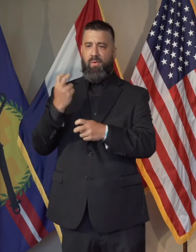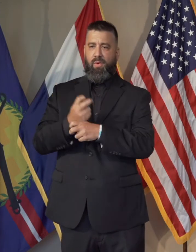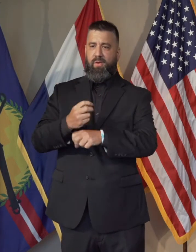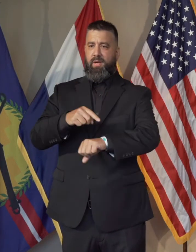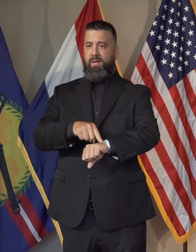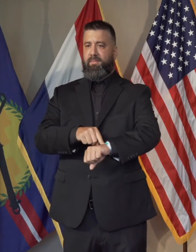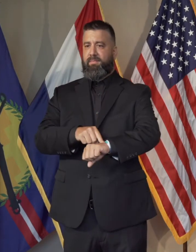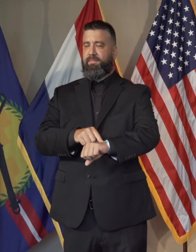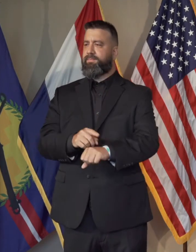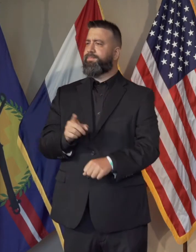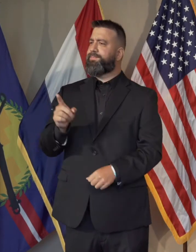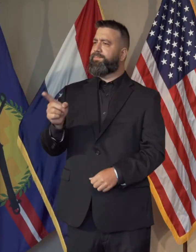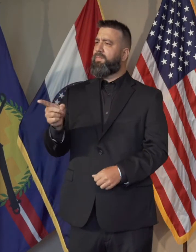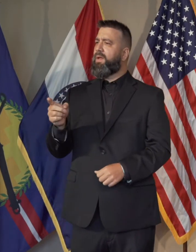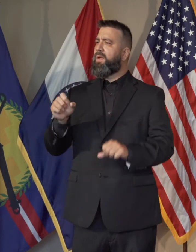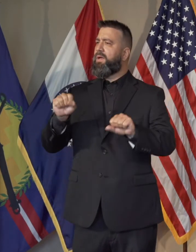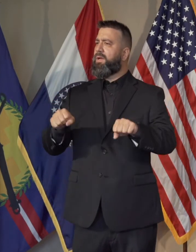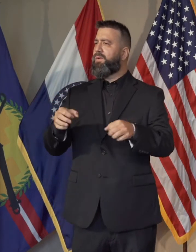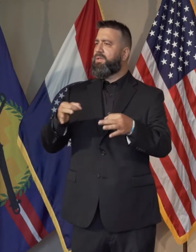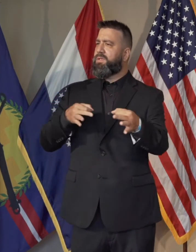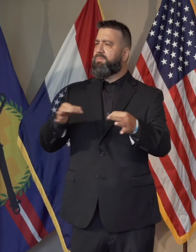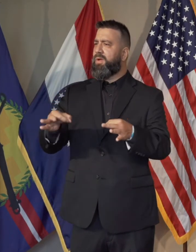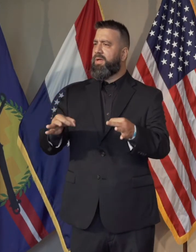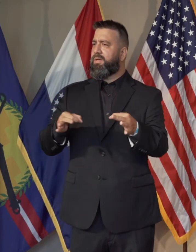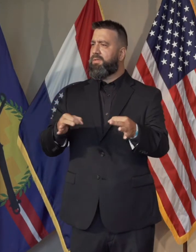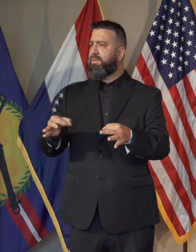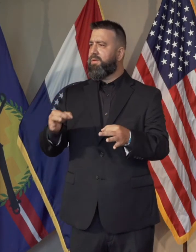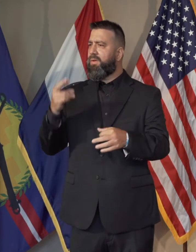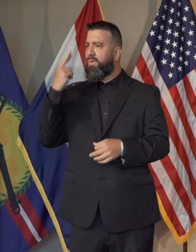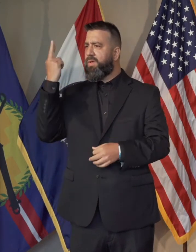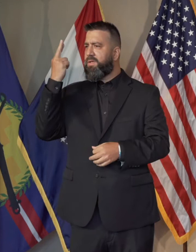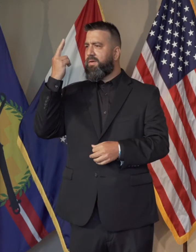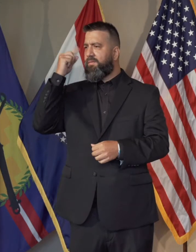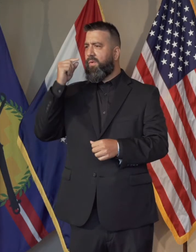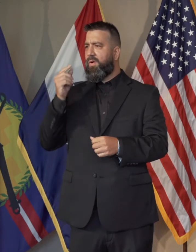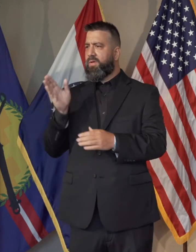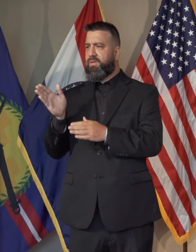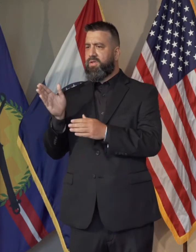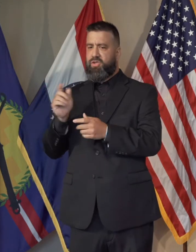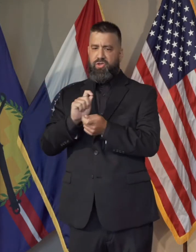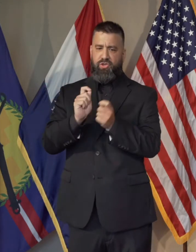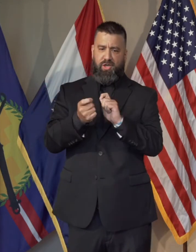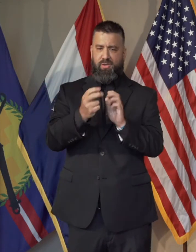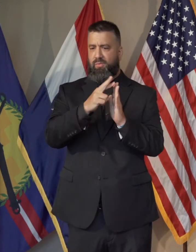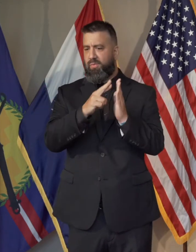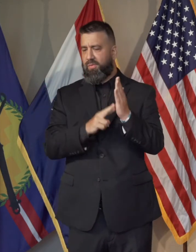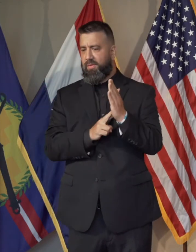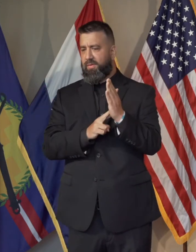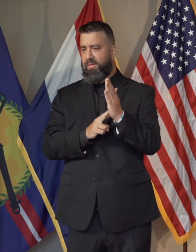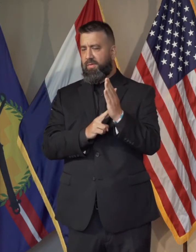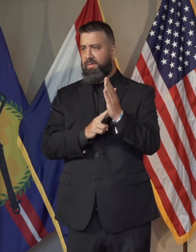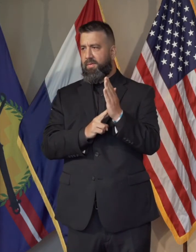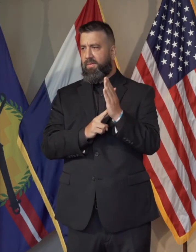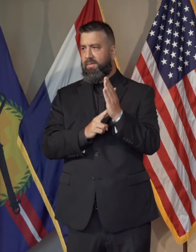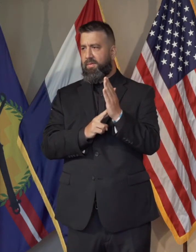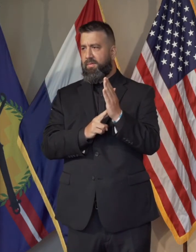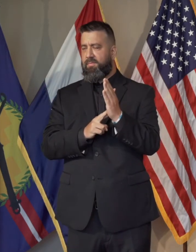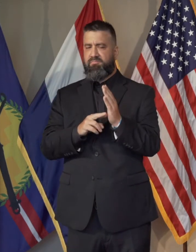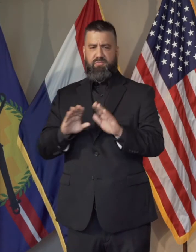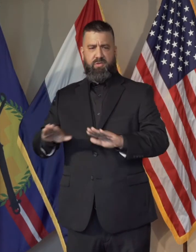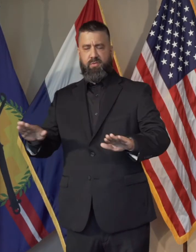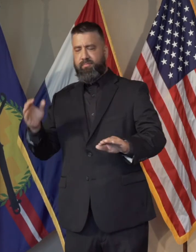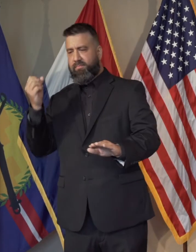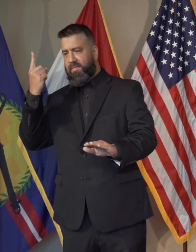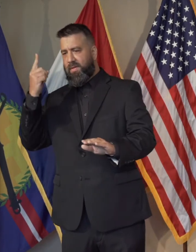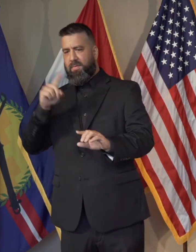you explain what was the reasoning behind shifting both things? Obviously, I just mentioned a question on the kids part, but it